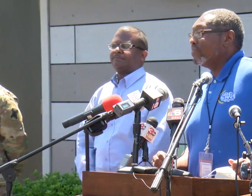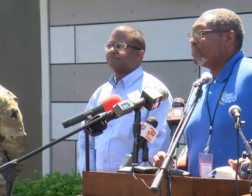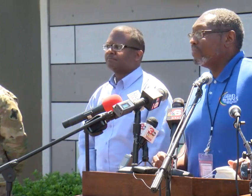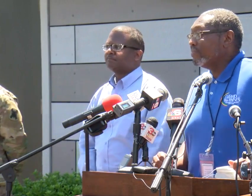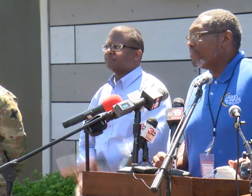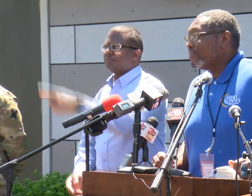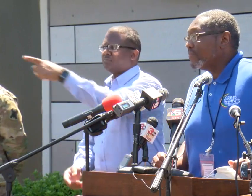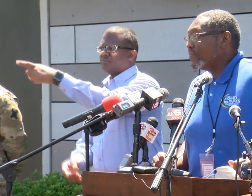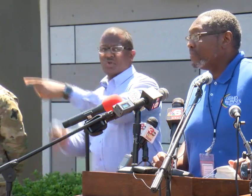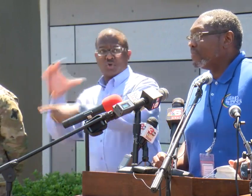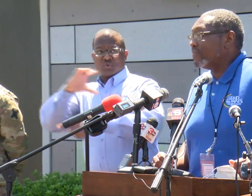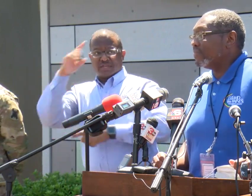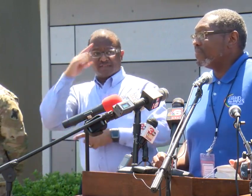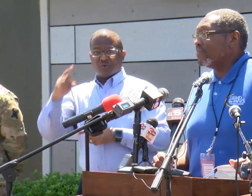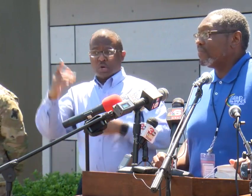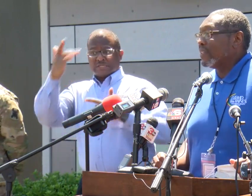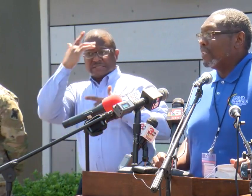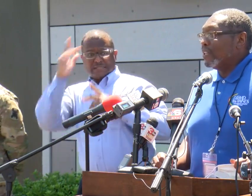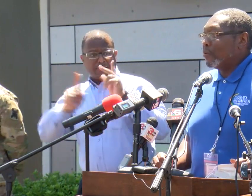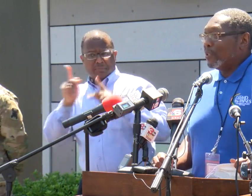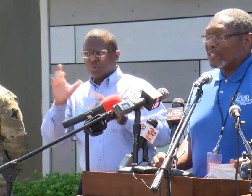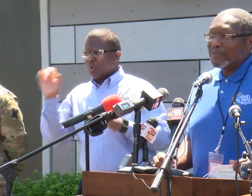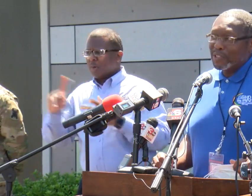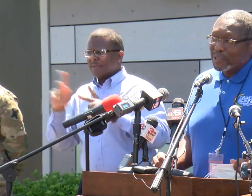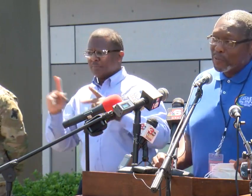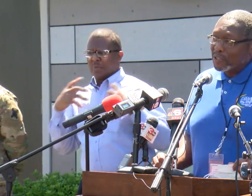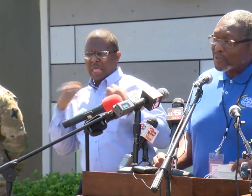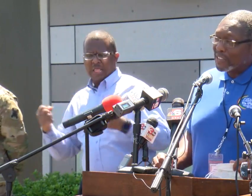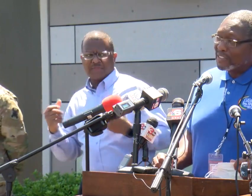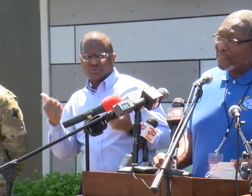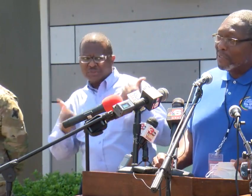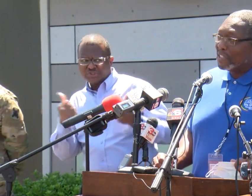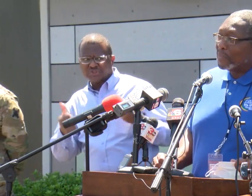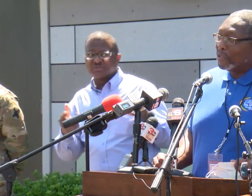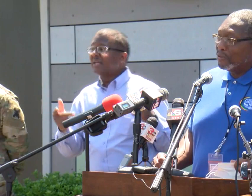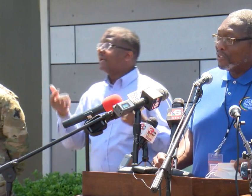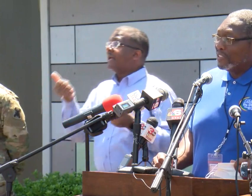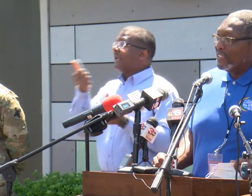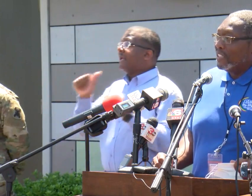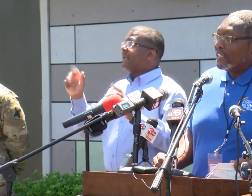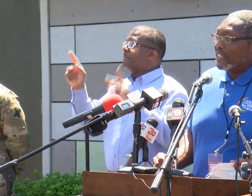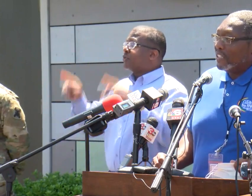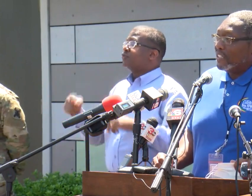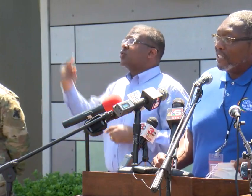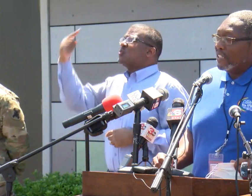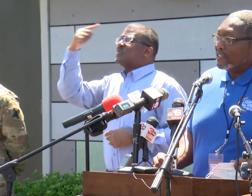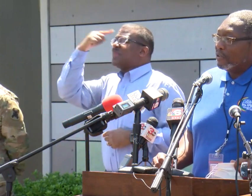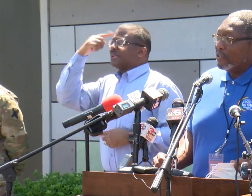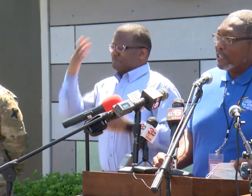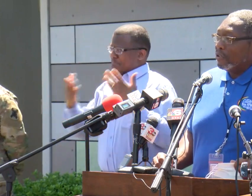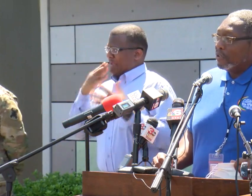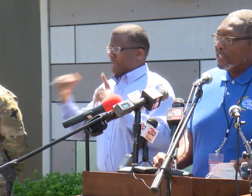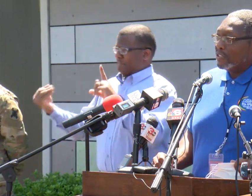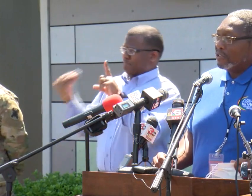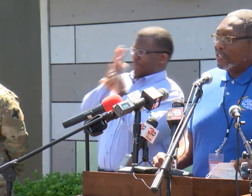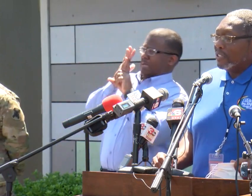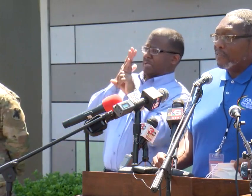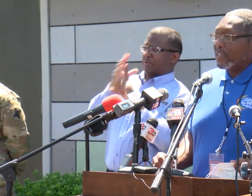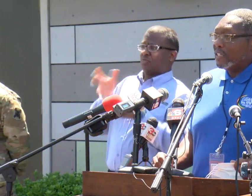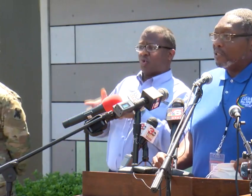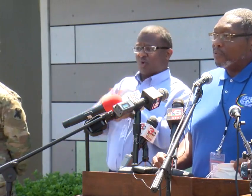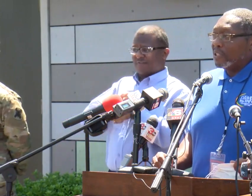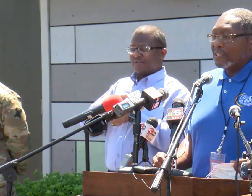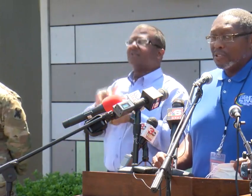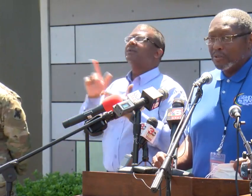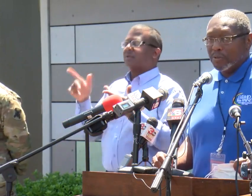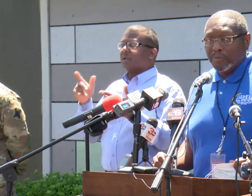Are you looking for sick people or well people? We're looking for anyone who thinks they've been exposed. And so the goal is to